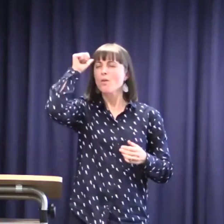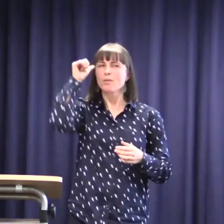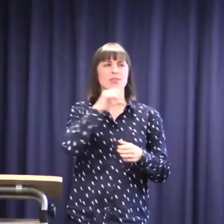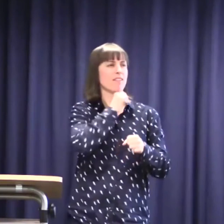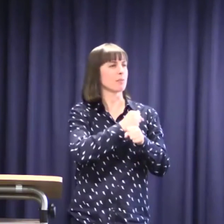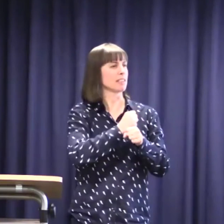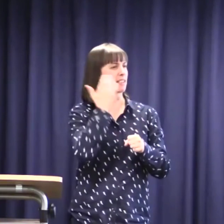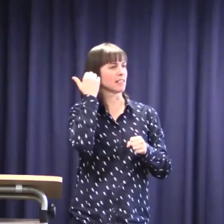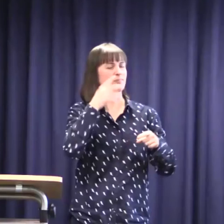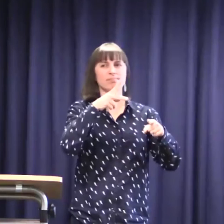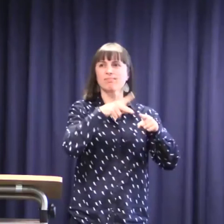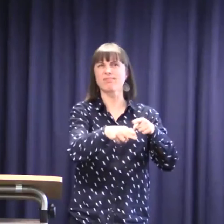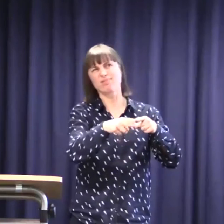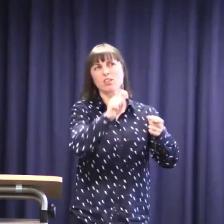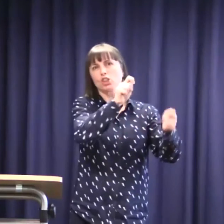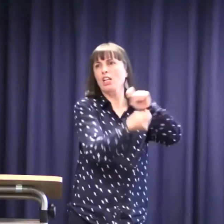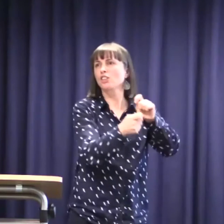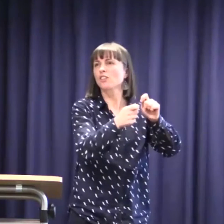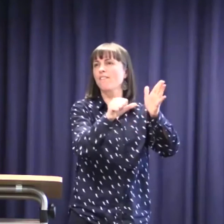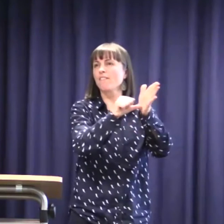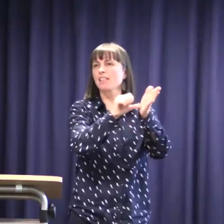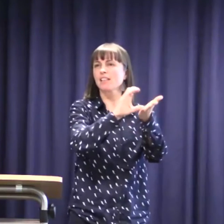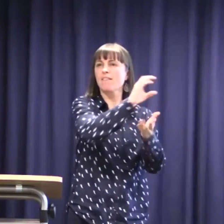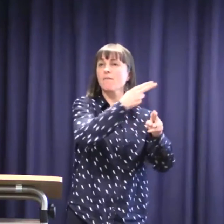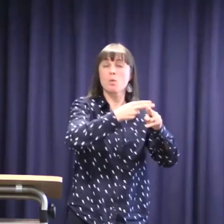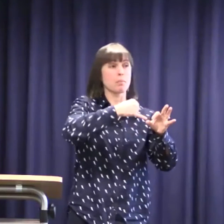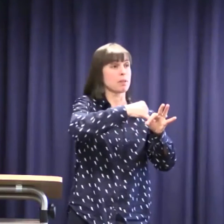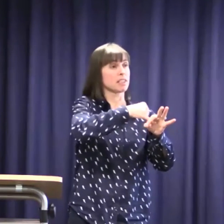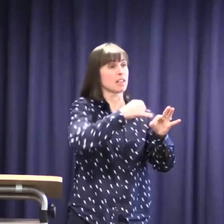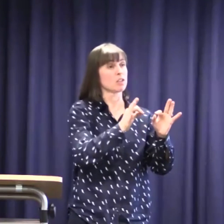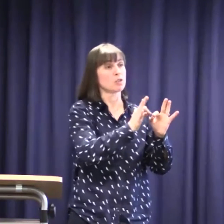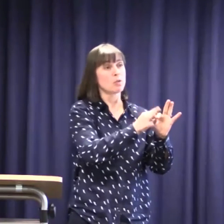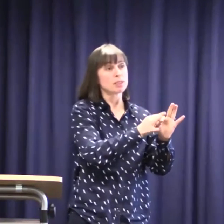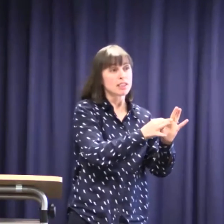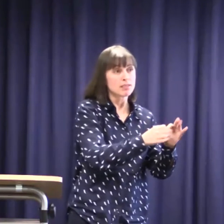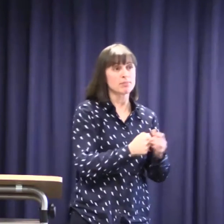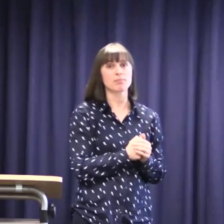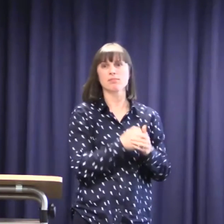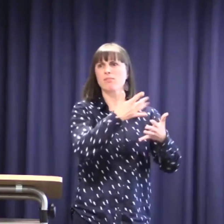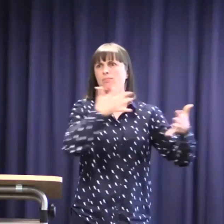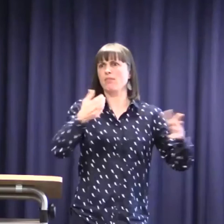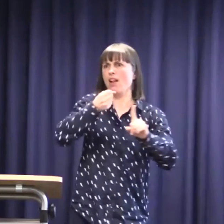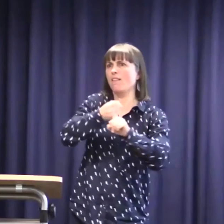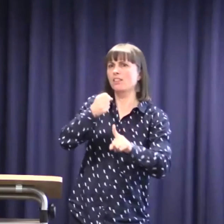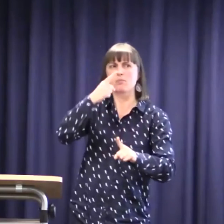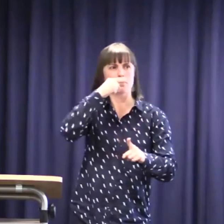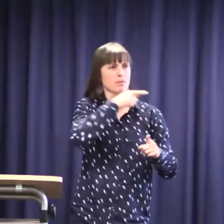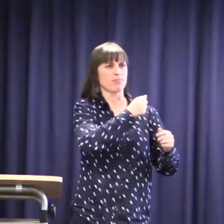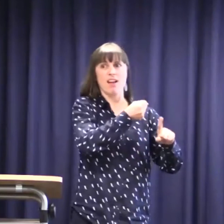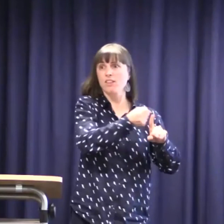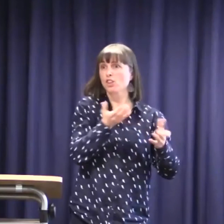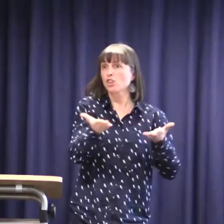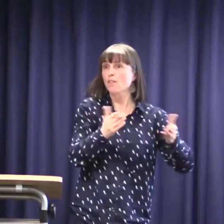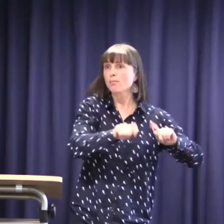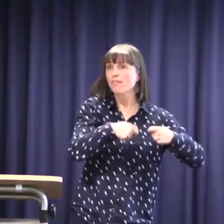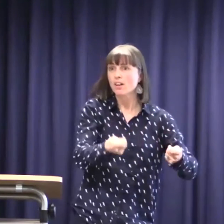So, as you're aware, the government recently made some cuts and some changes to the financial situation for medical interpreting,